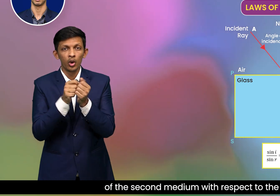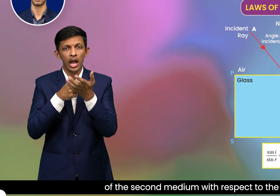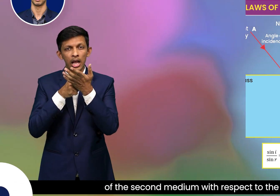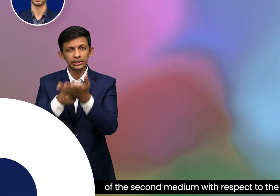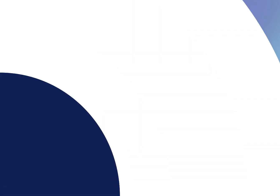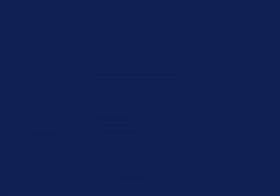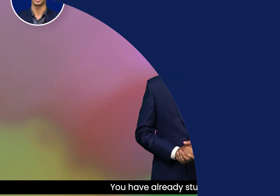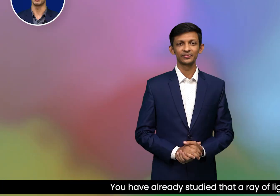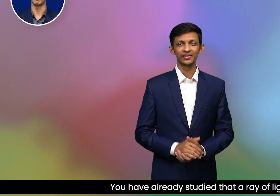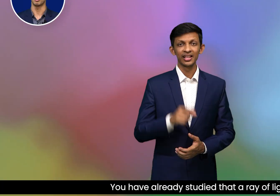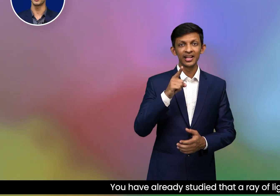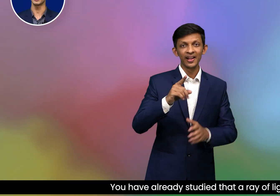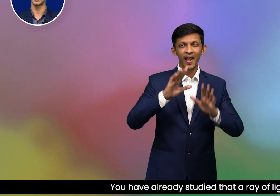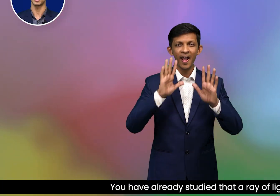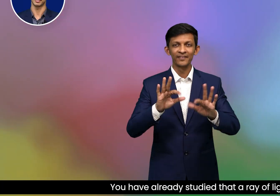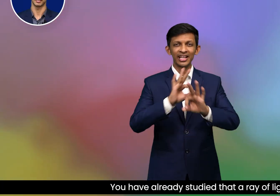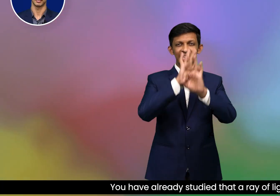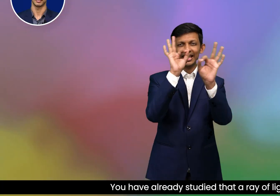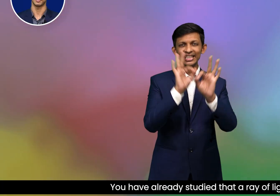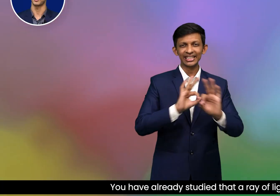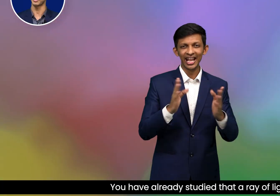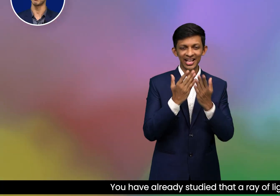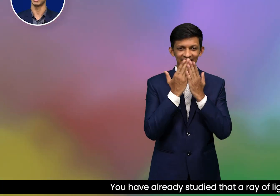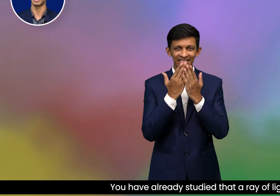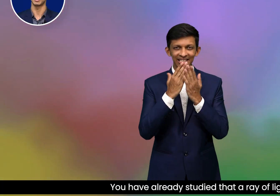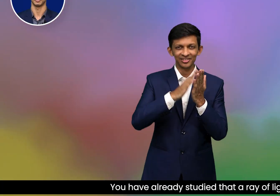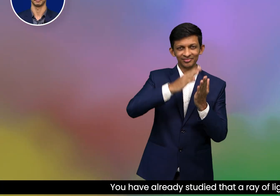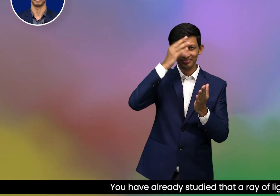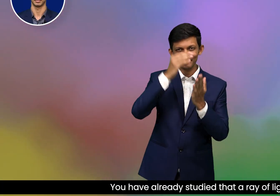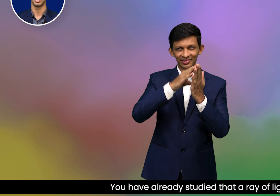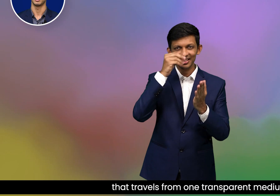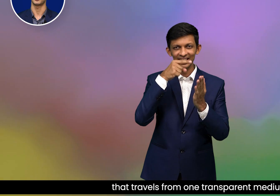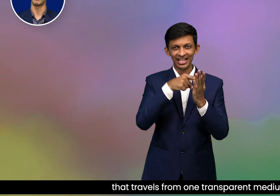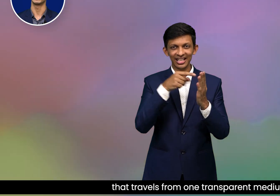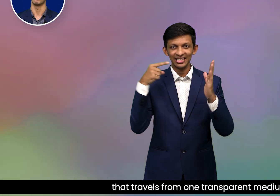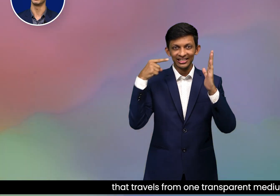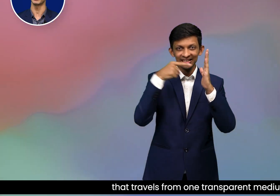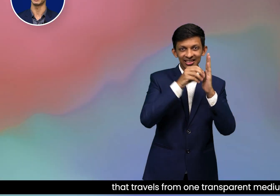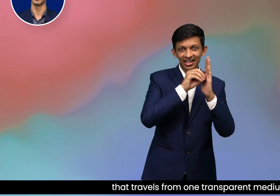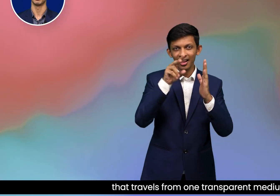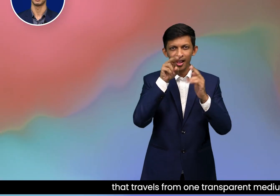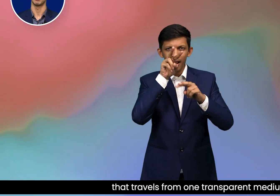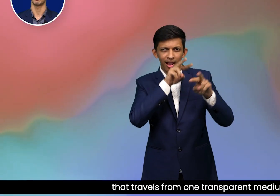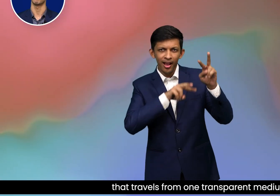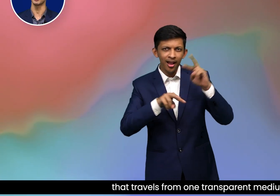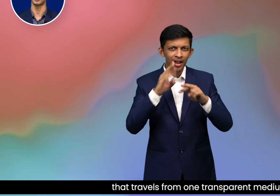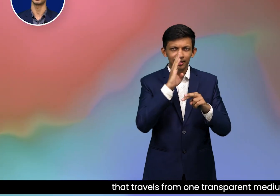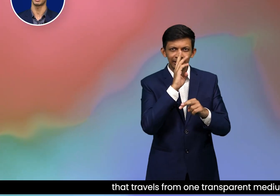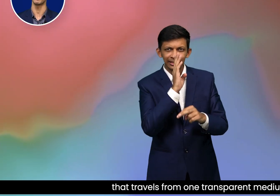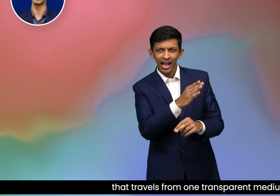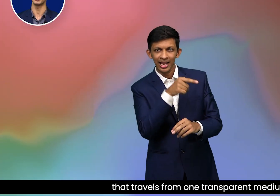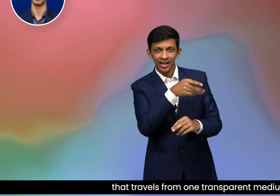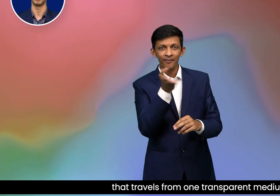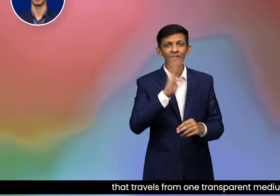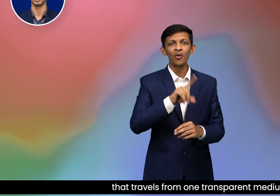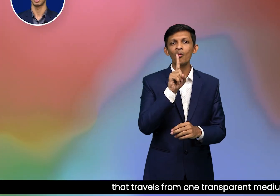You have already studied that a ray of light that travels obliquely from one